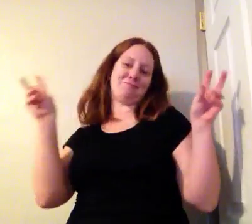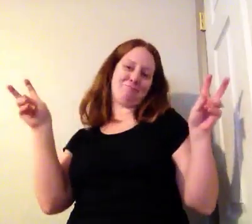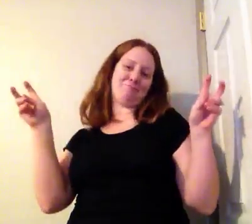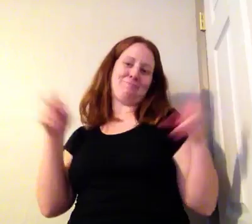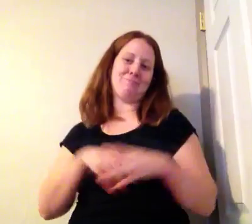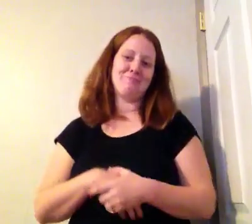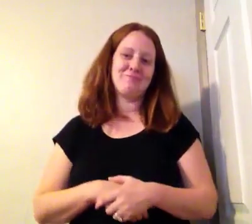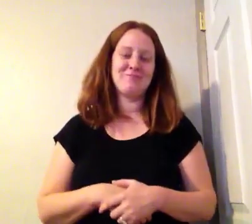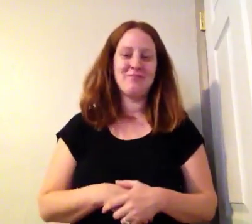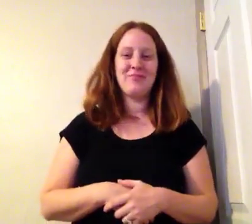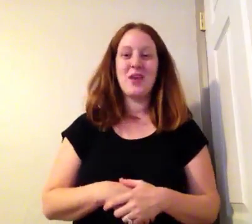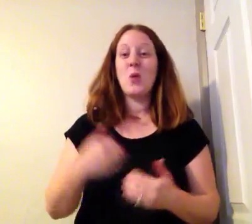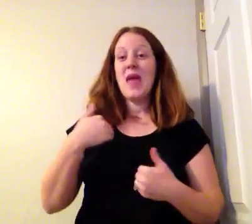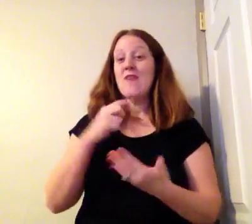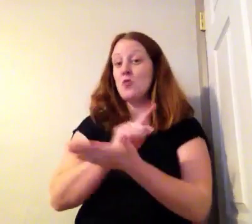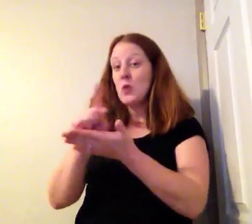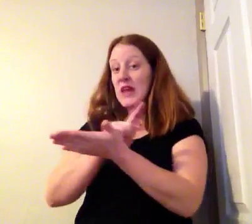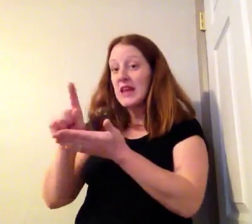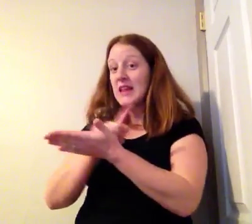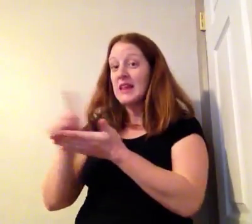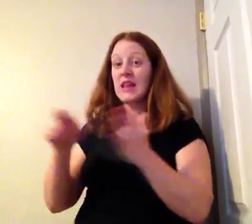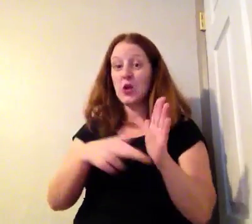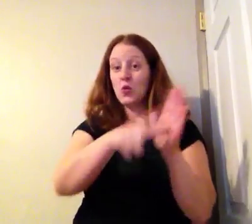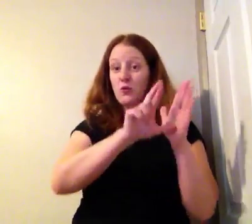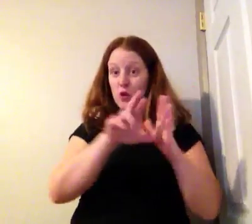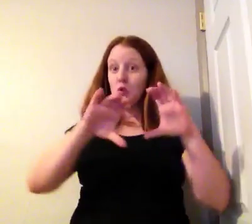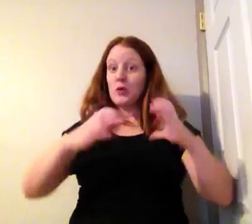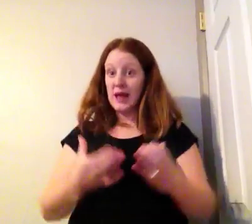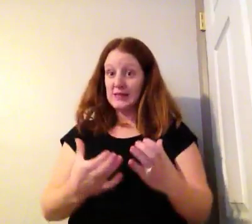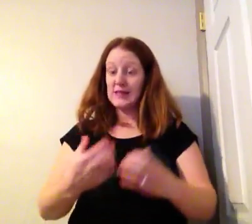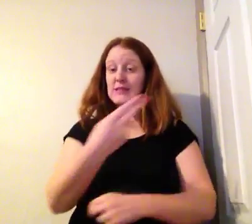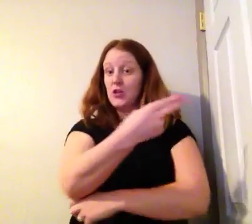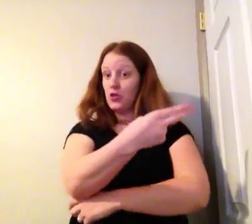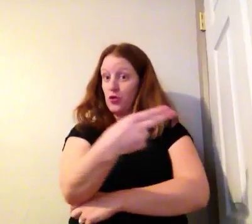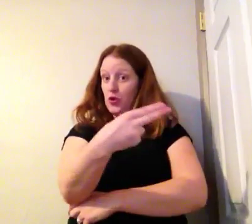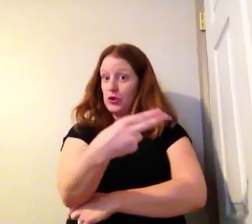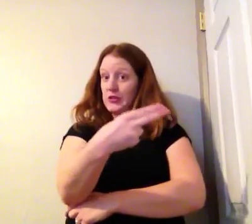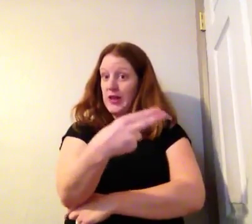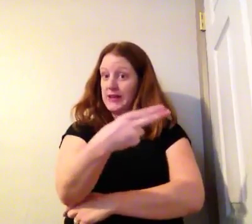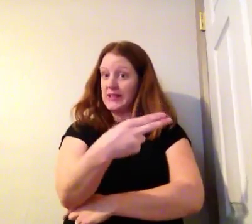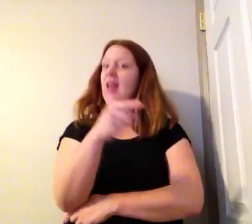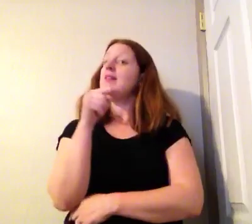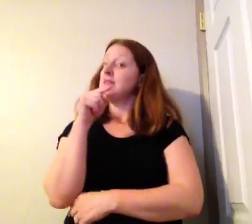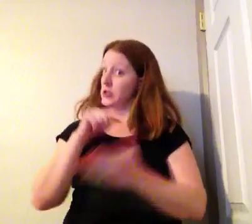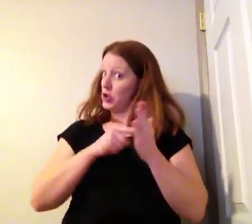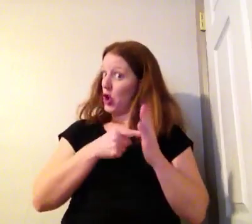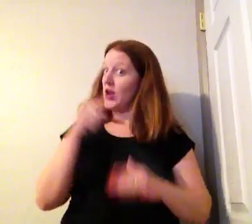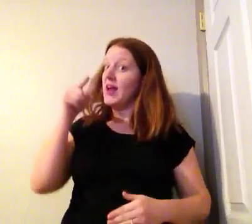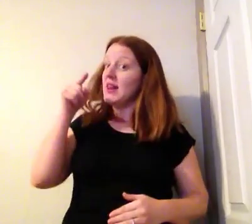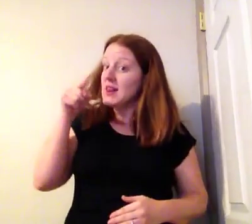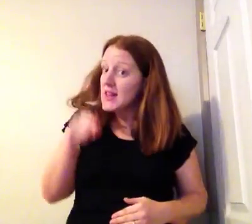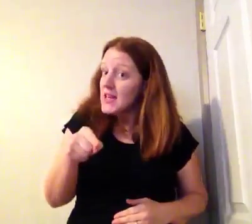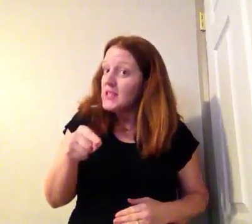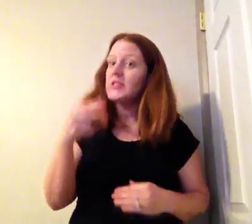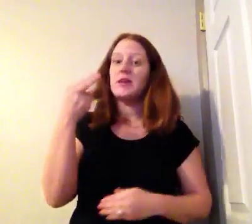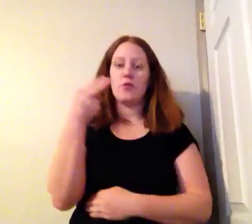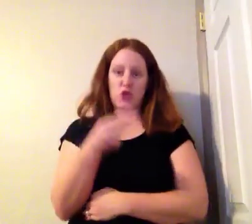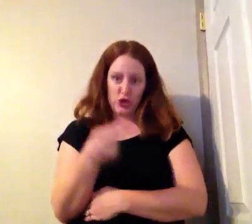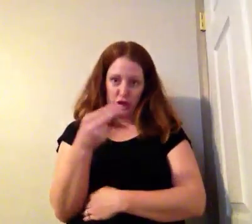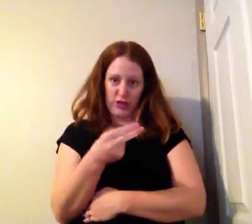review sessions. Greg will give these sessions. They are Thursdays, starting this Thursday, i.e. tomorrow,